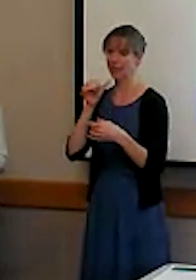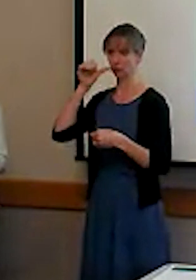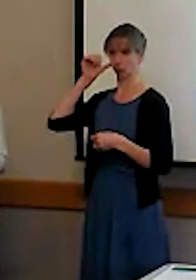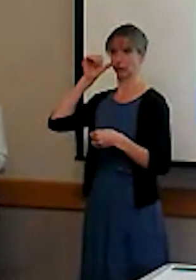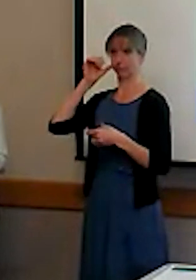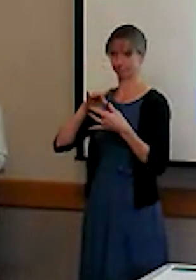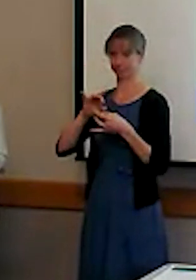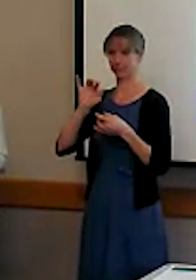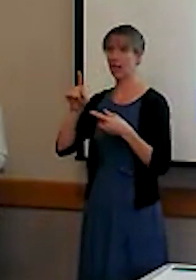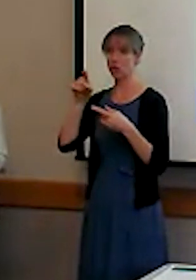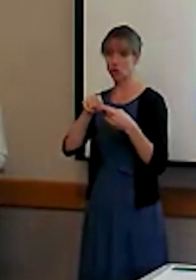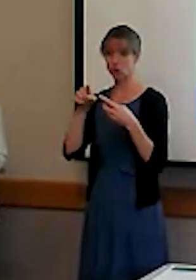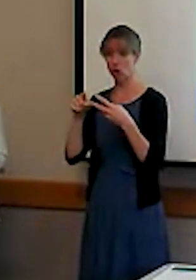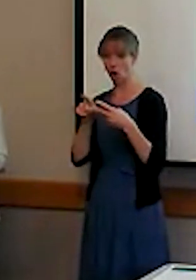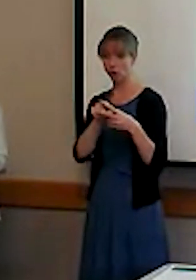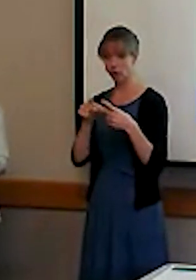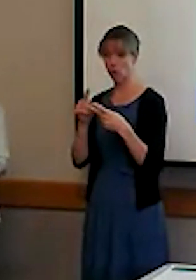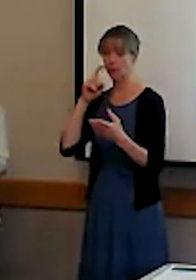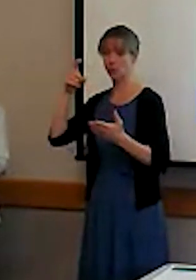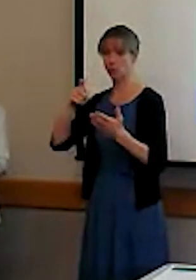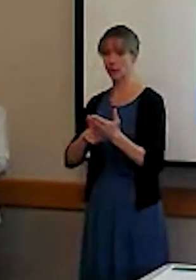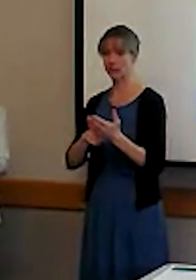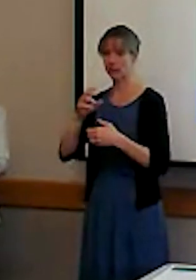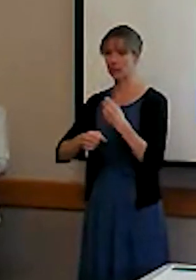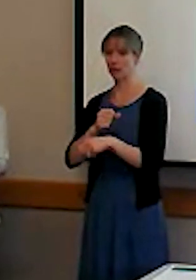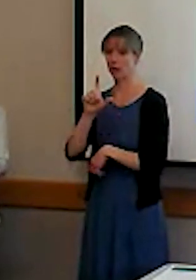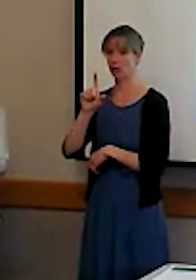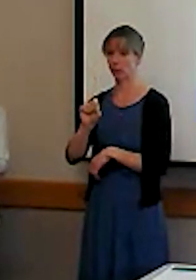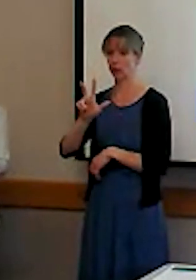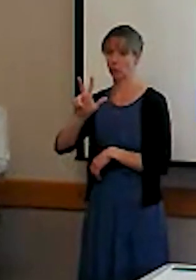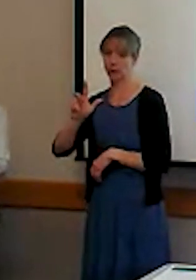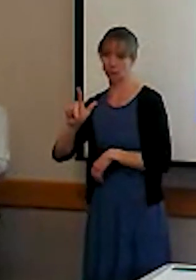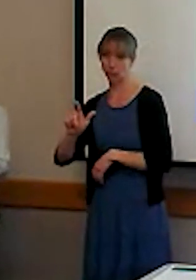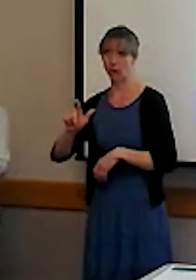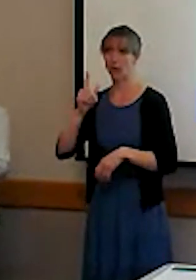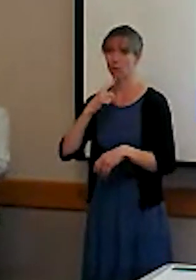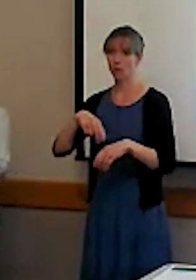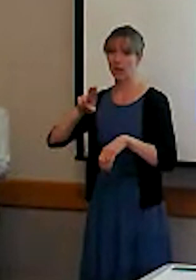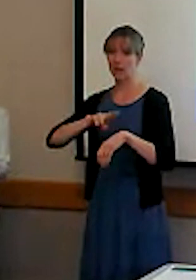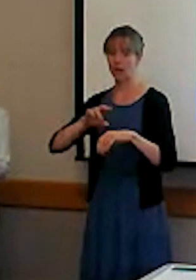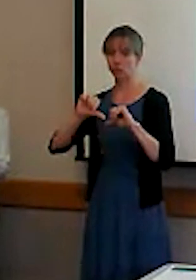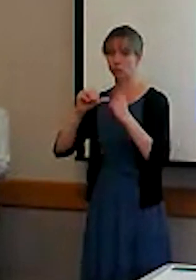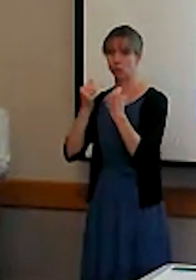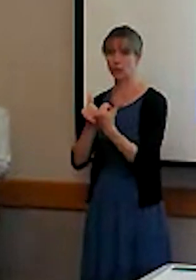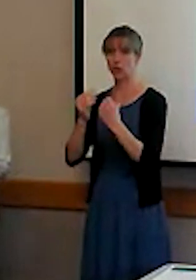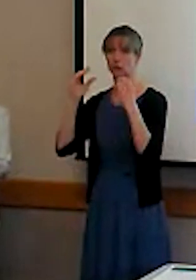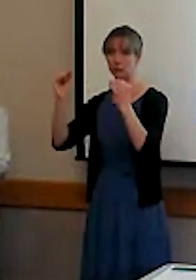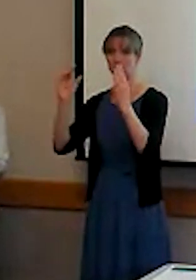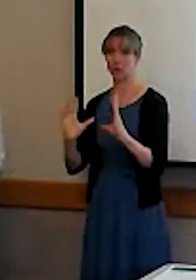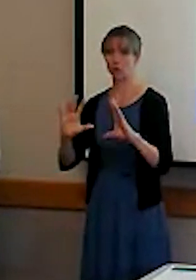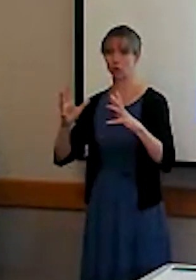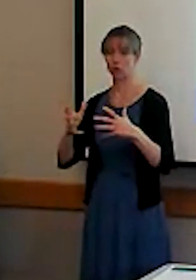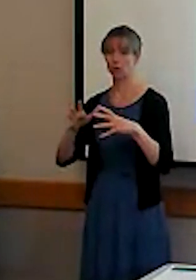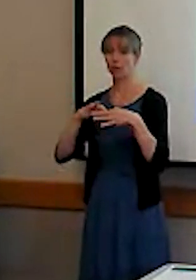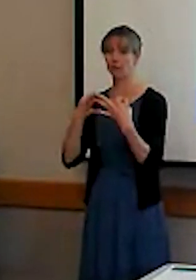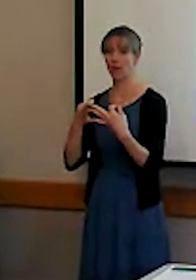yesterday. She also was recognized in 2023 with the National Association Teachers of